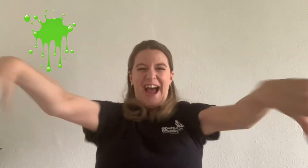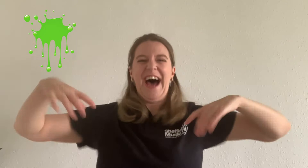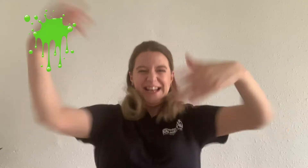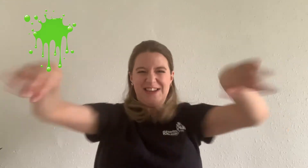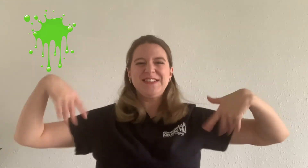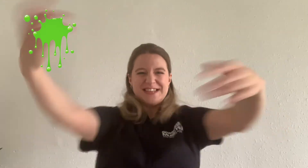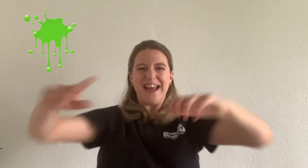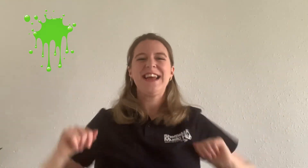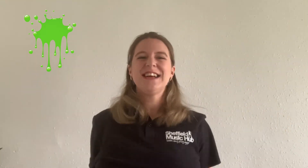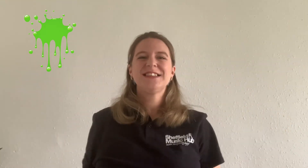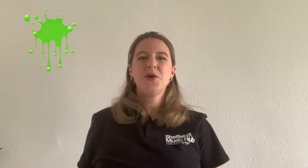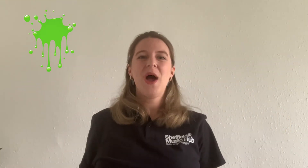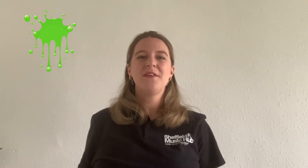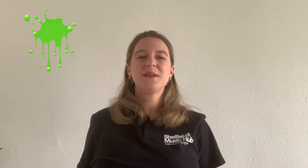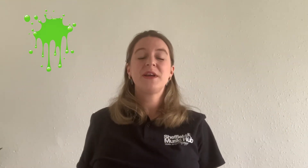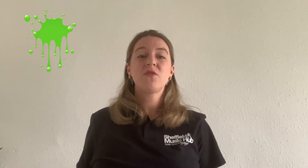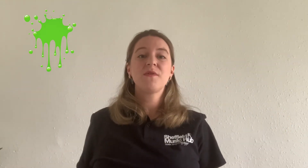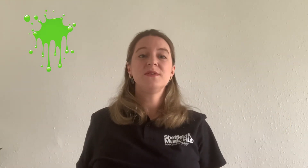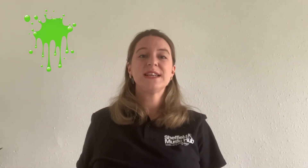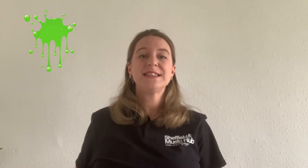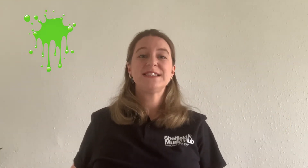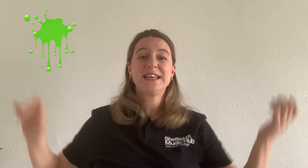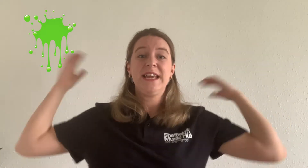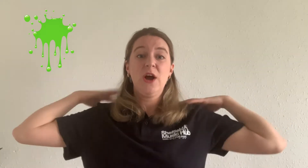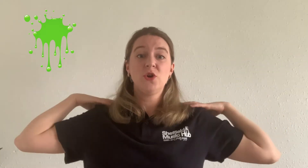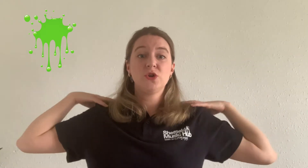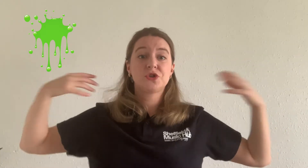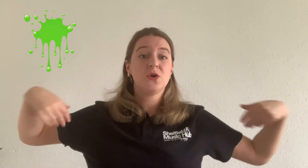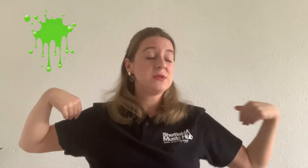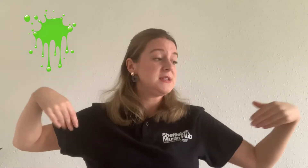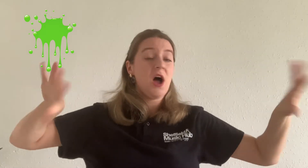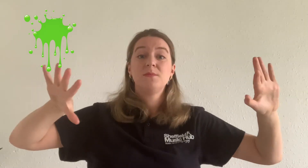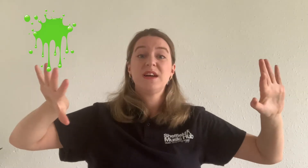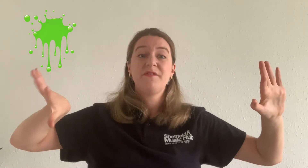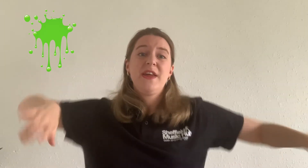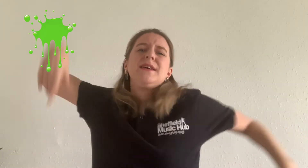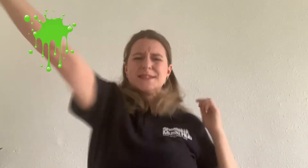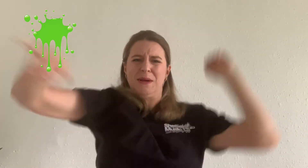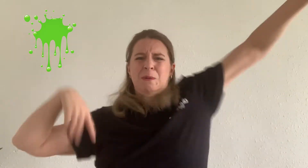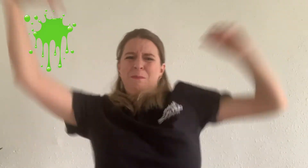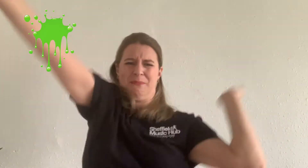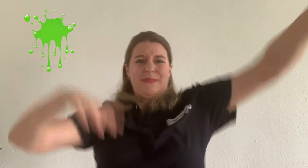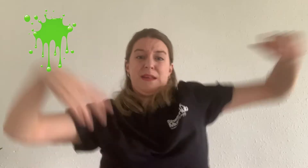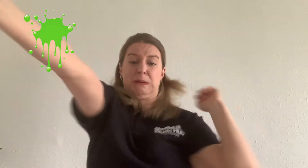Can you shake as though you have something gross and sticky on your shoulders, arms and fingers?